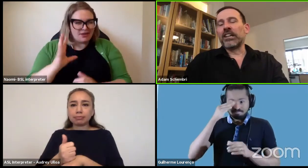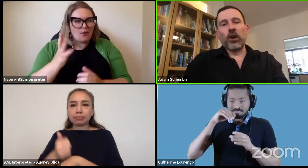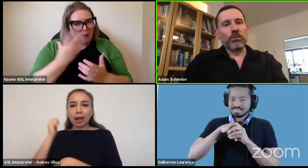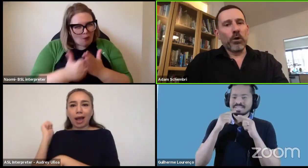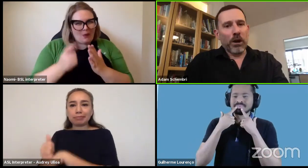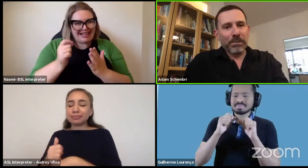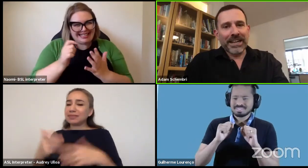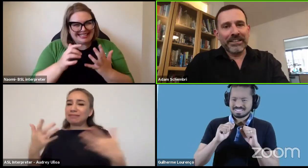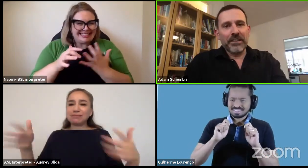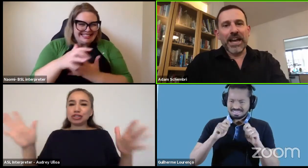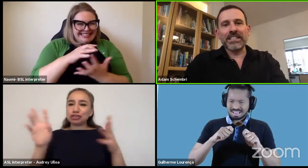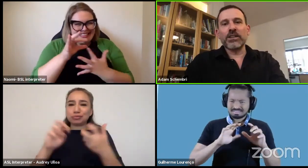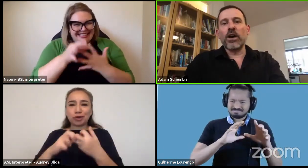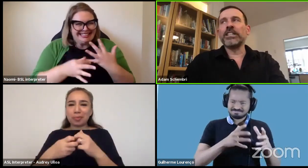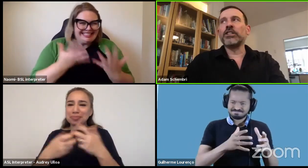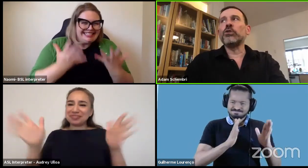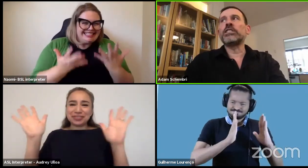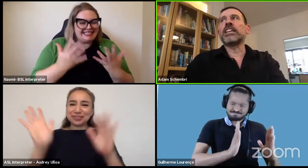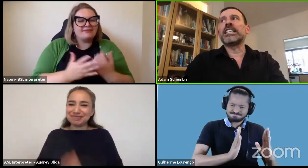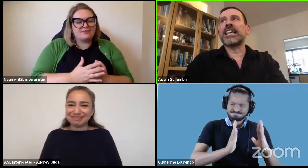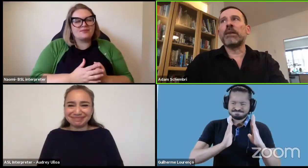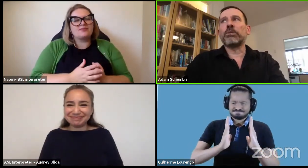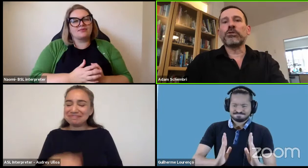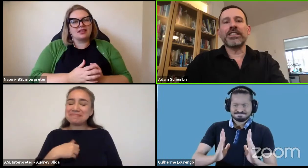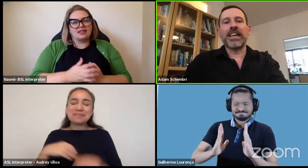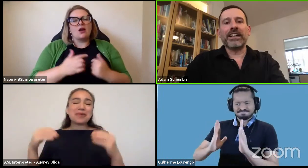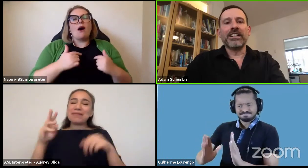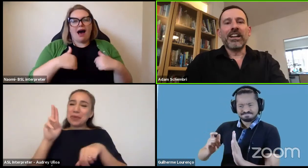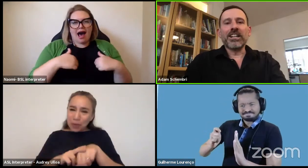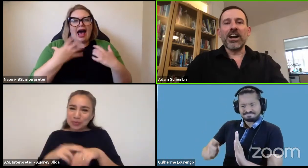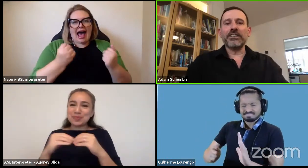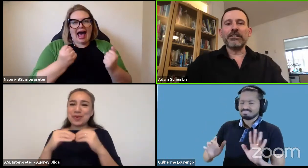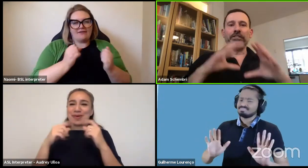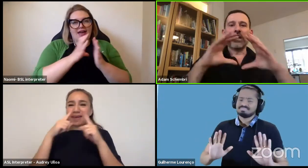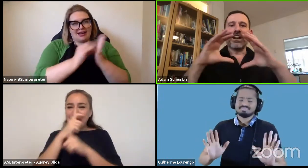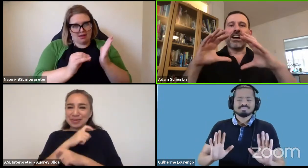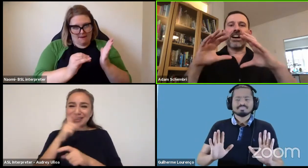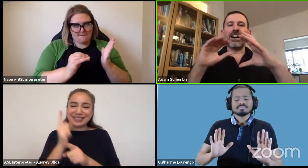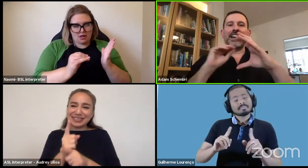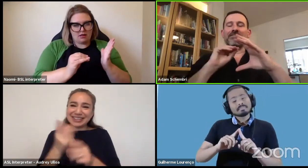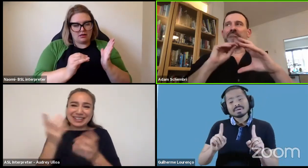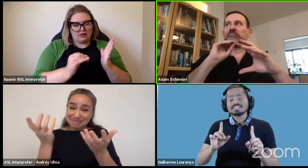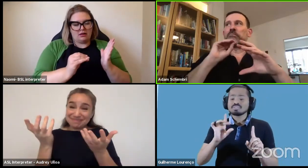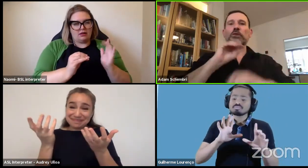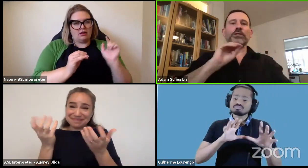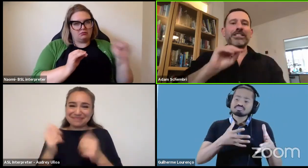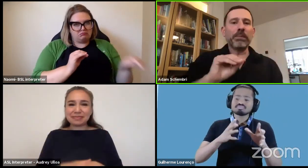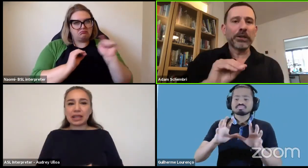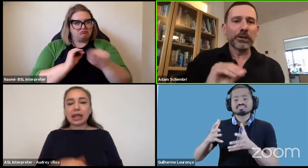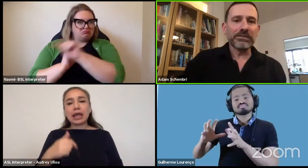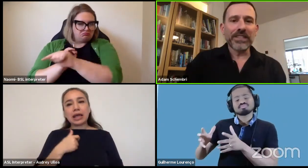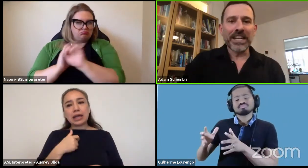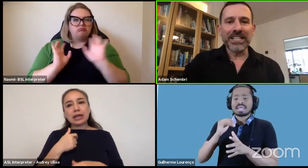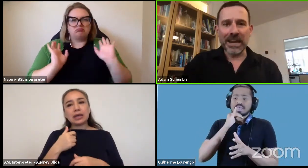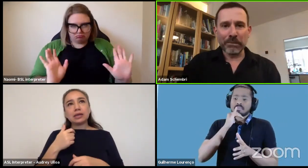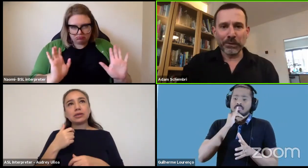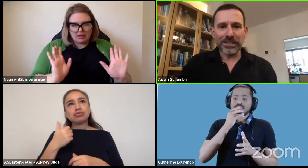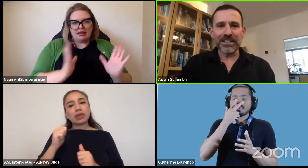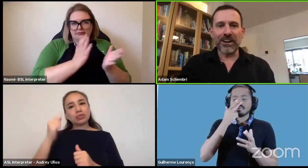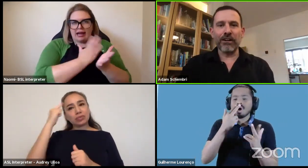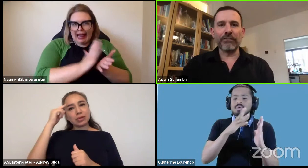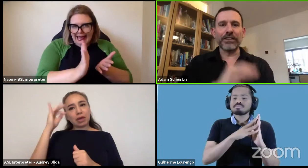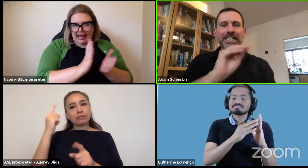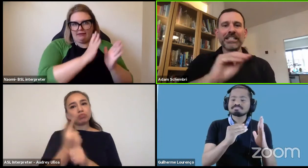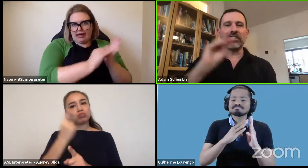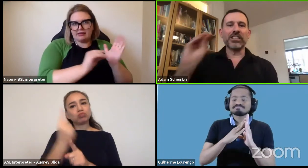it's a lot more complicated than that. So I used examples that kind of are prototypical